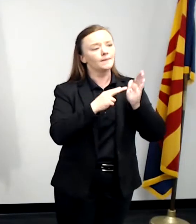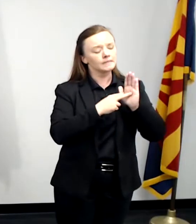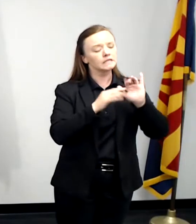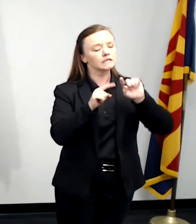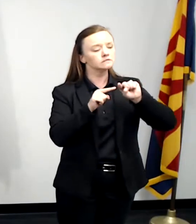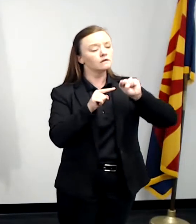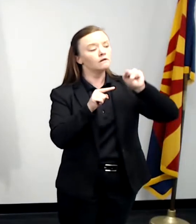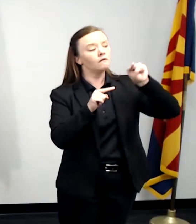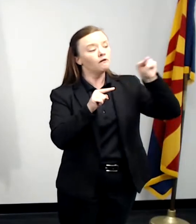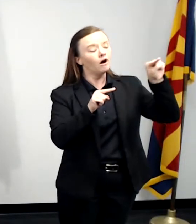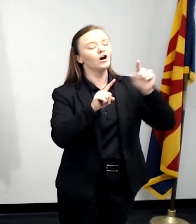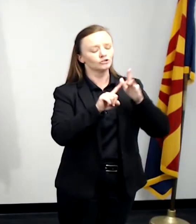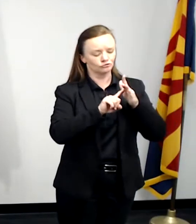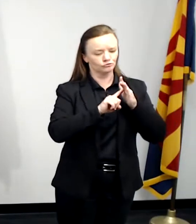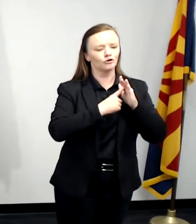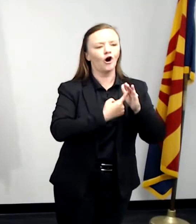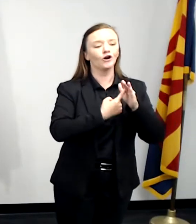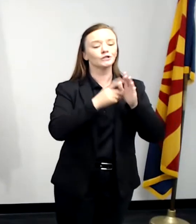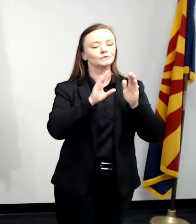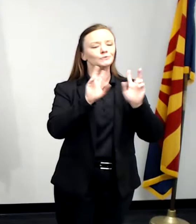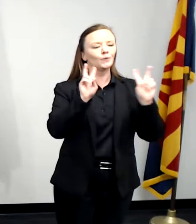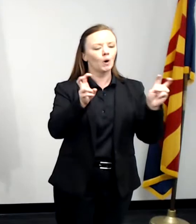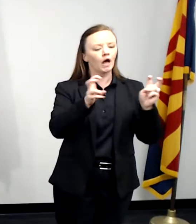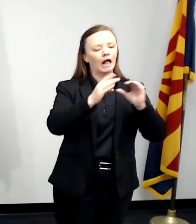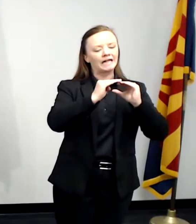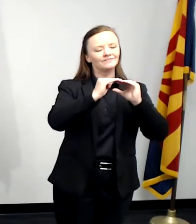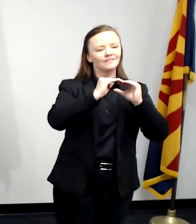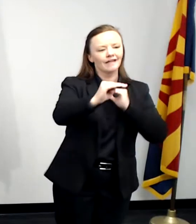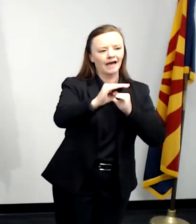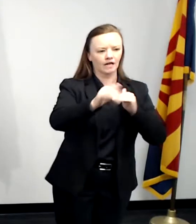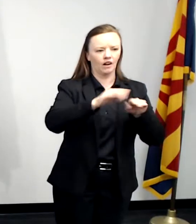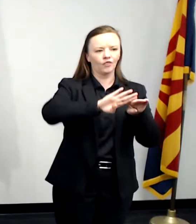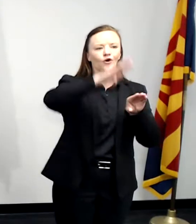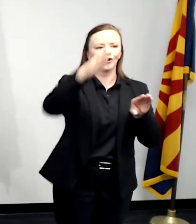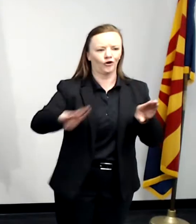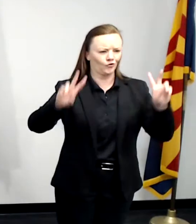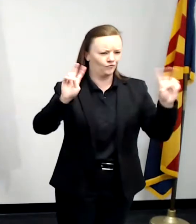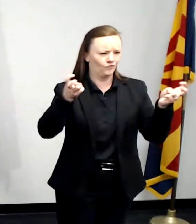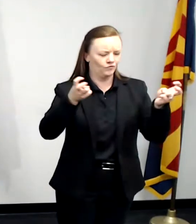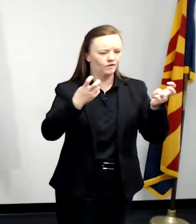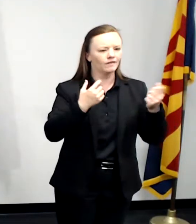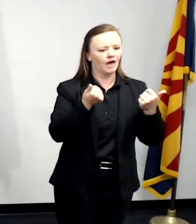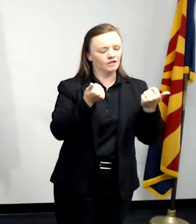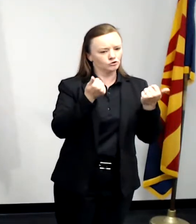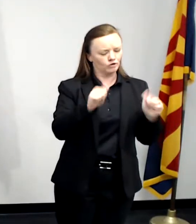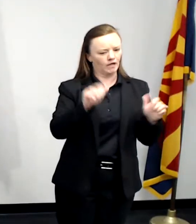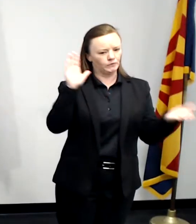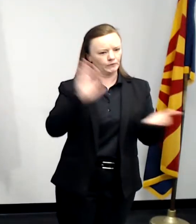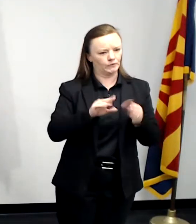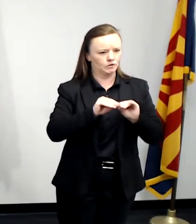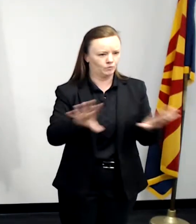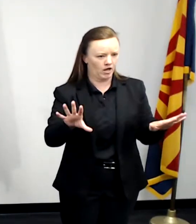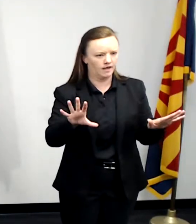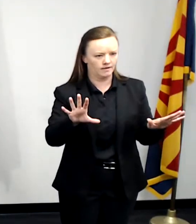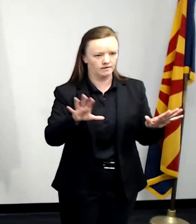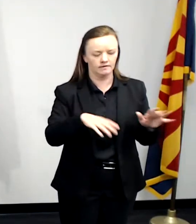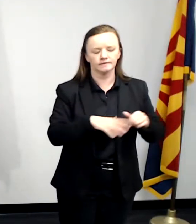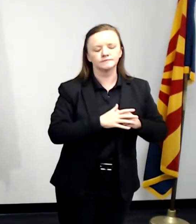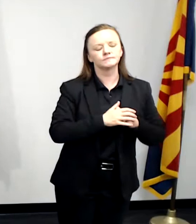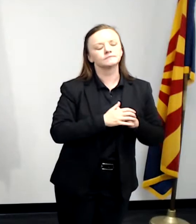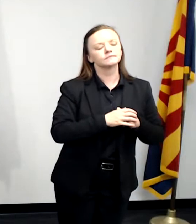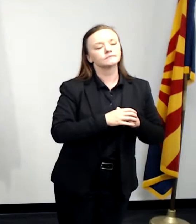to flatten the curve, which is what we're hoping to do. This shaded region in the end of the epi